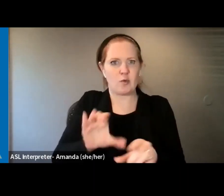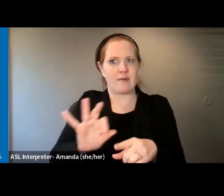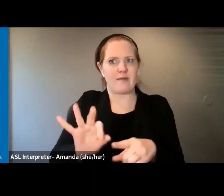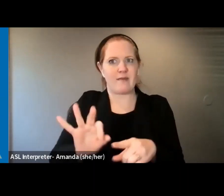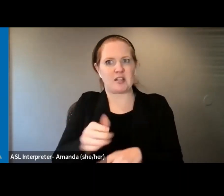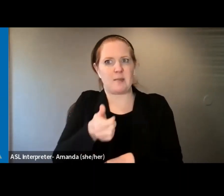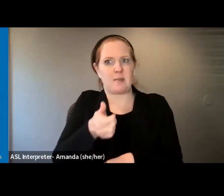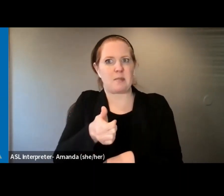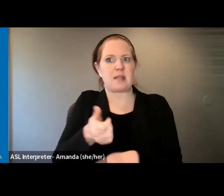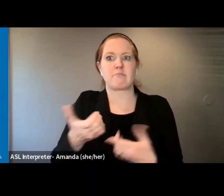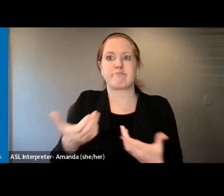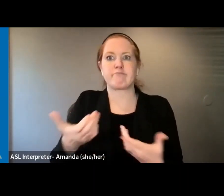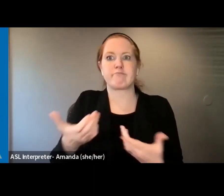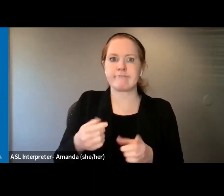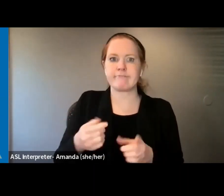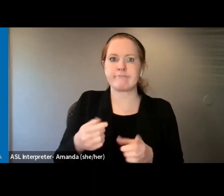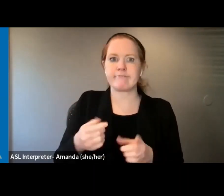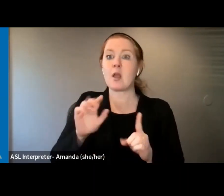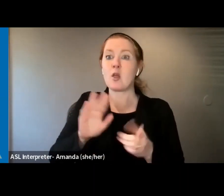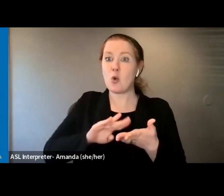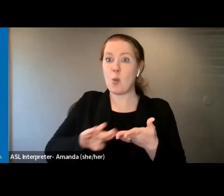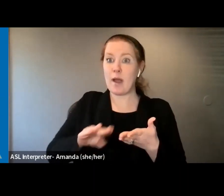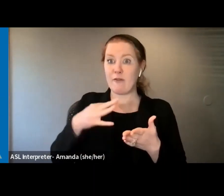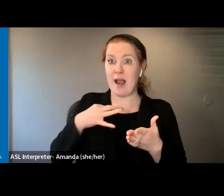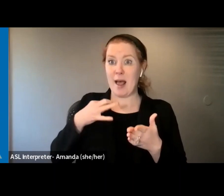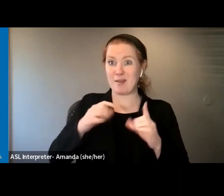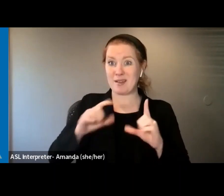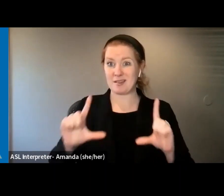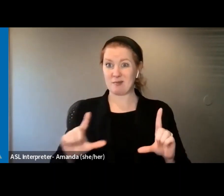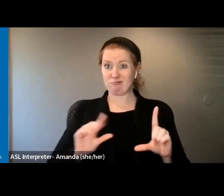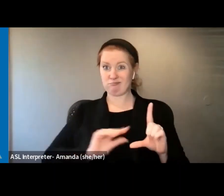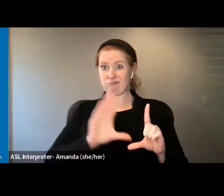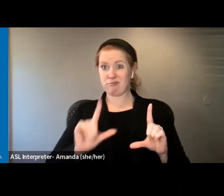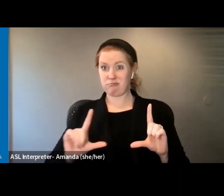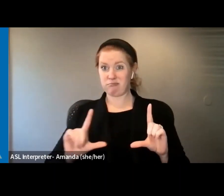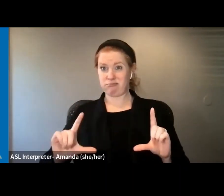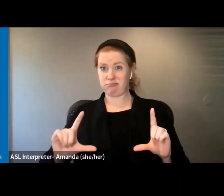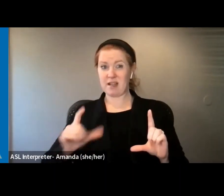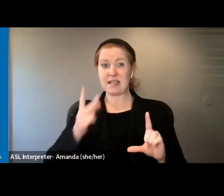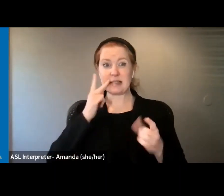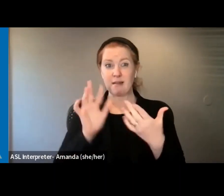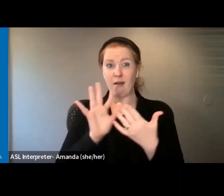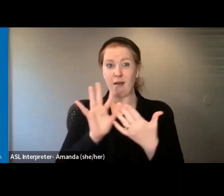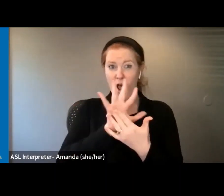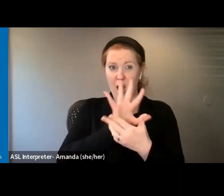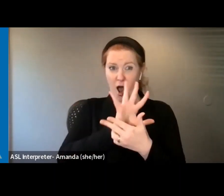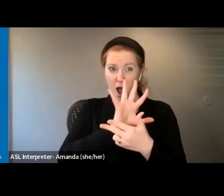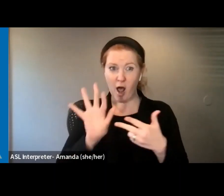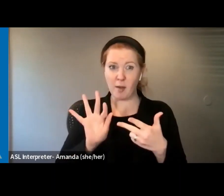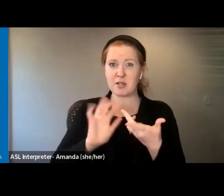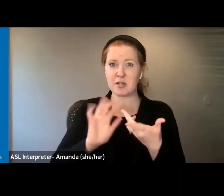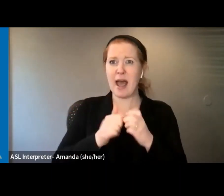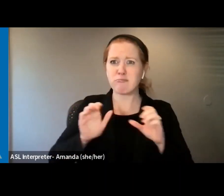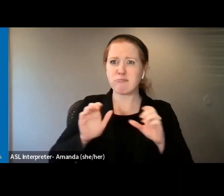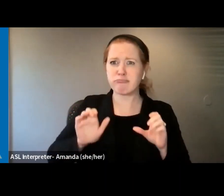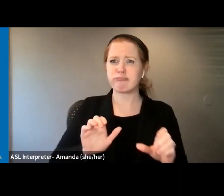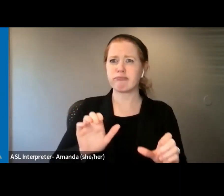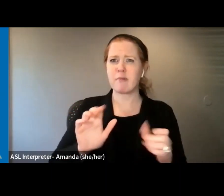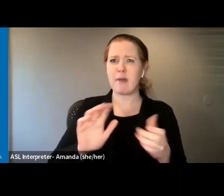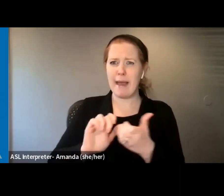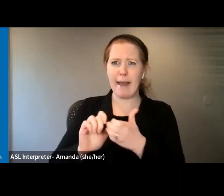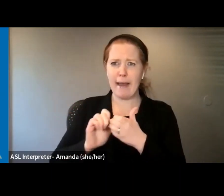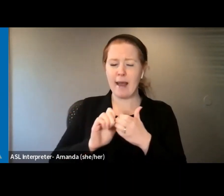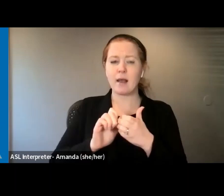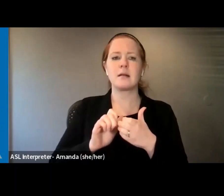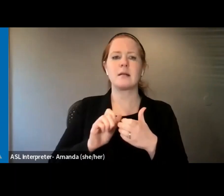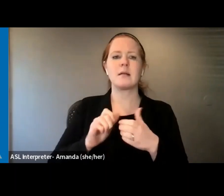here from this waiver application screenshot, there are several different options of how this can be performed. But the